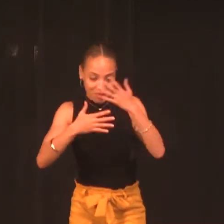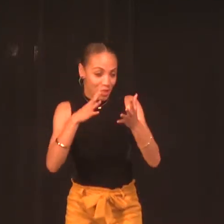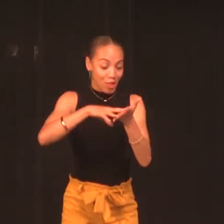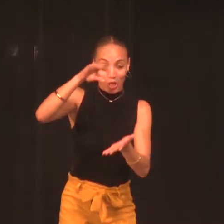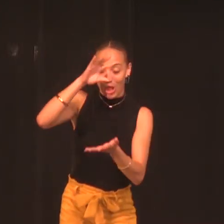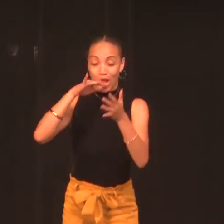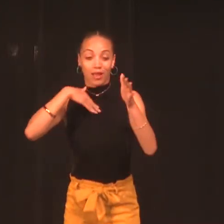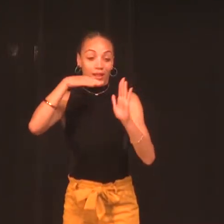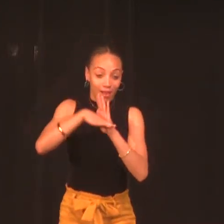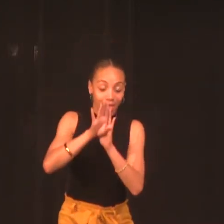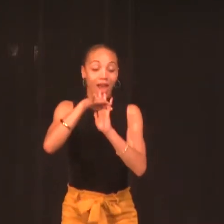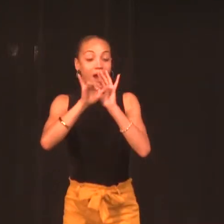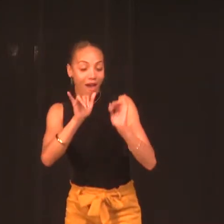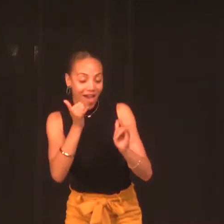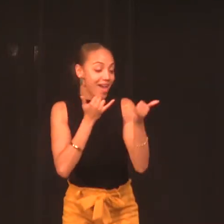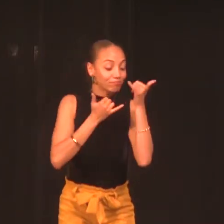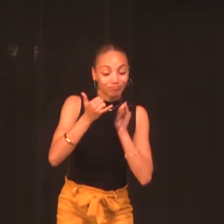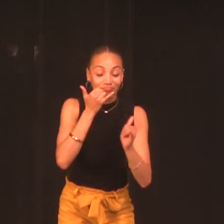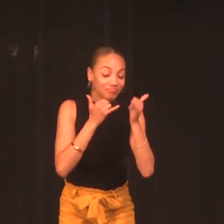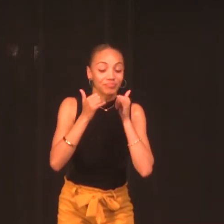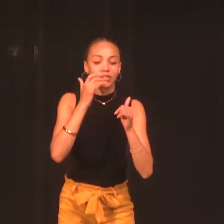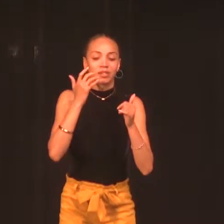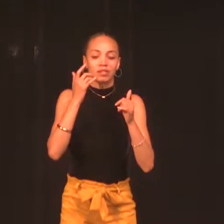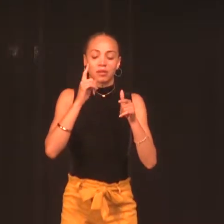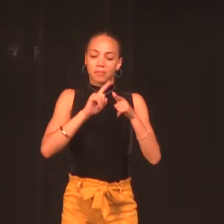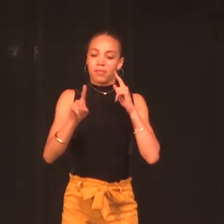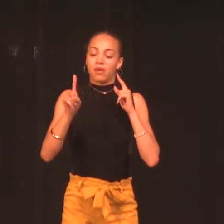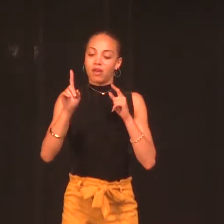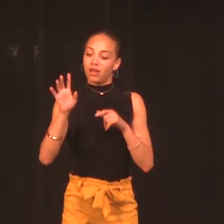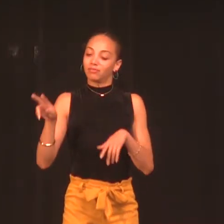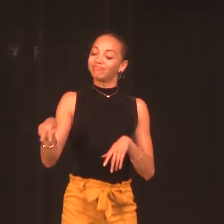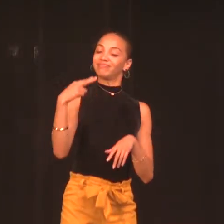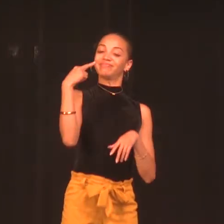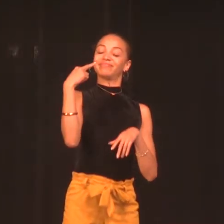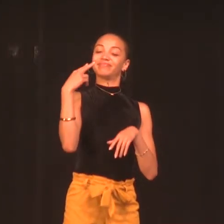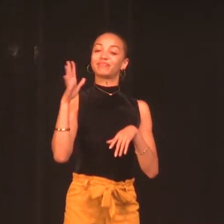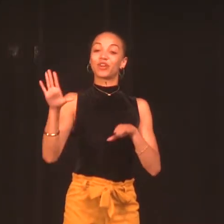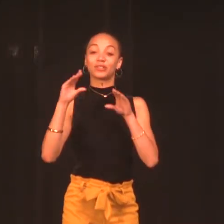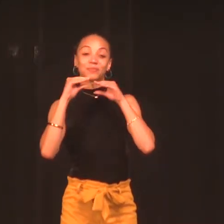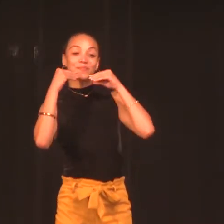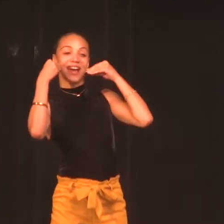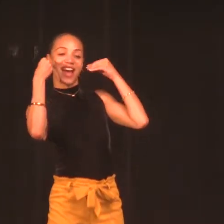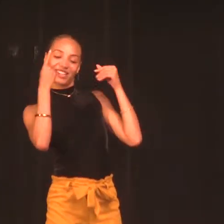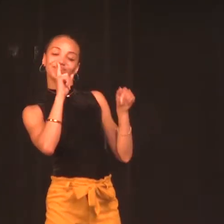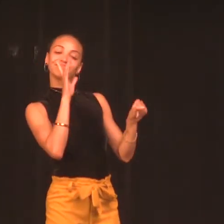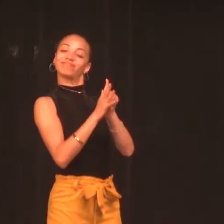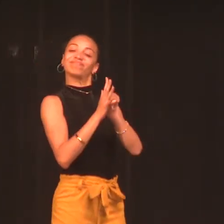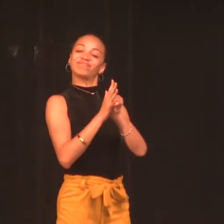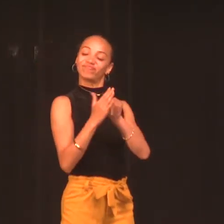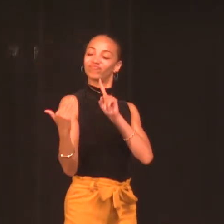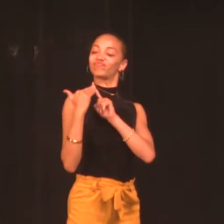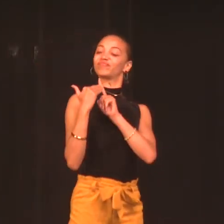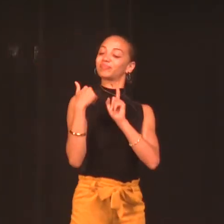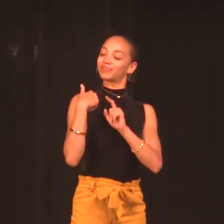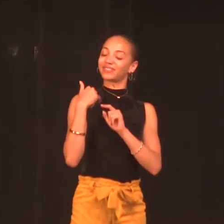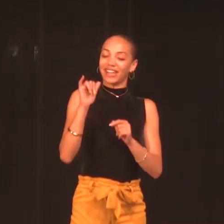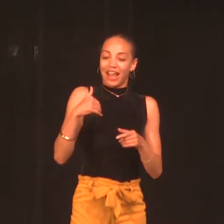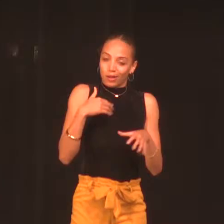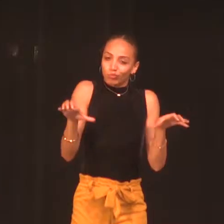As I went along that journey and started to figure things out and made some mistakes and kept right on going, her smile affirmed for